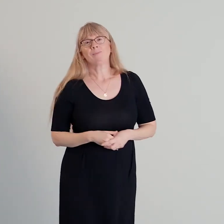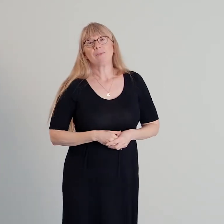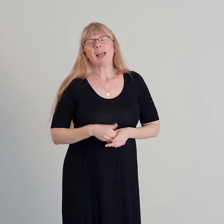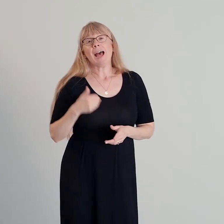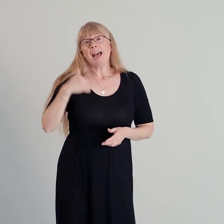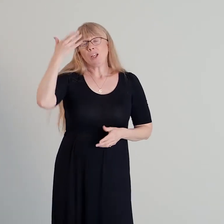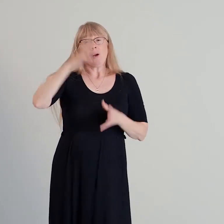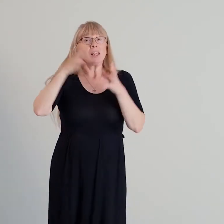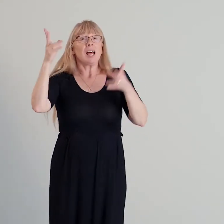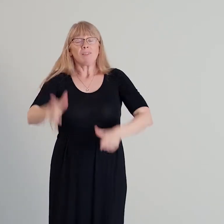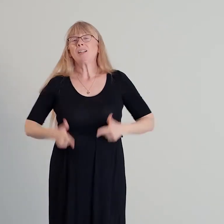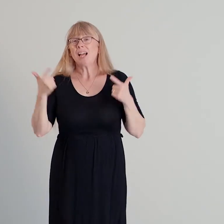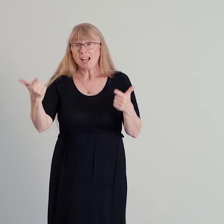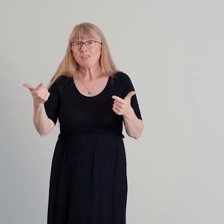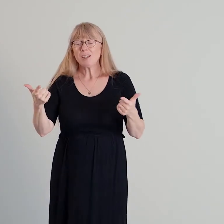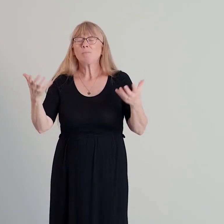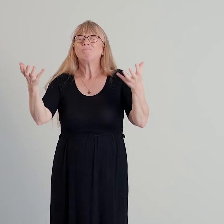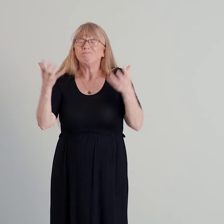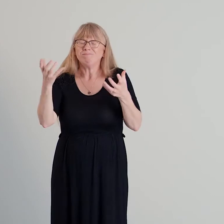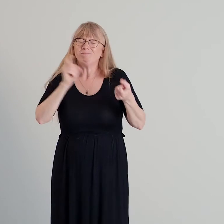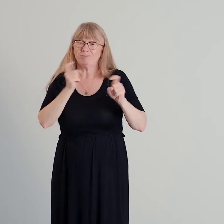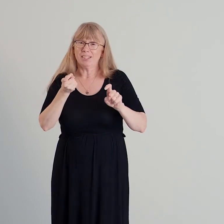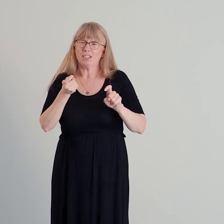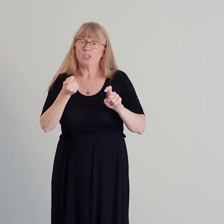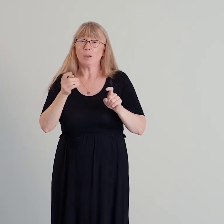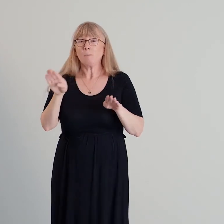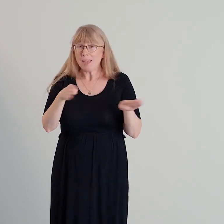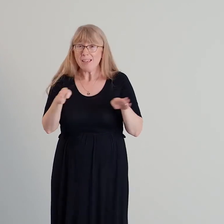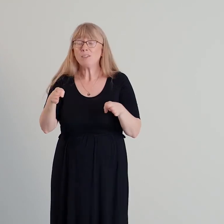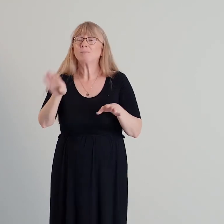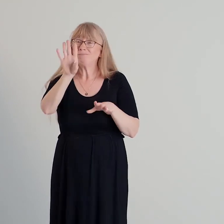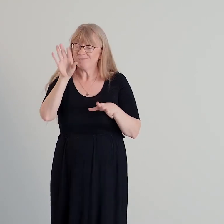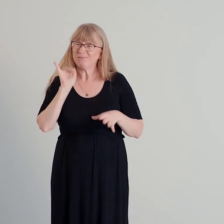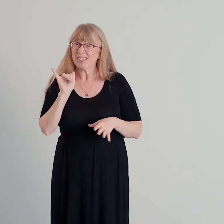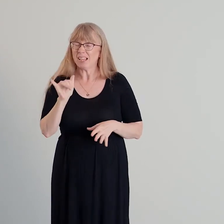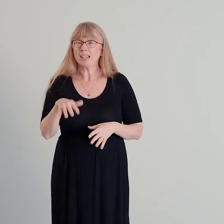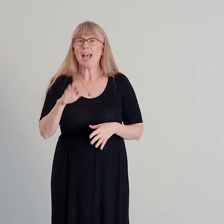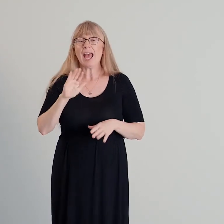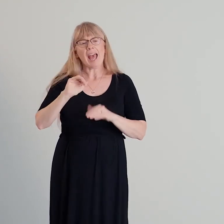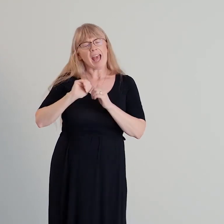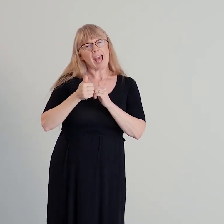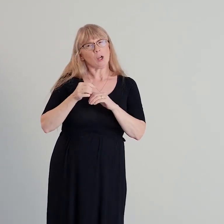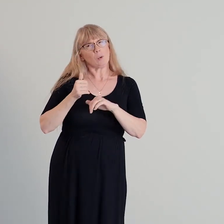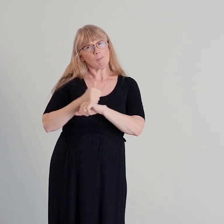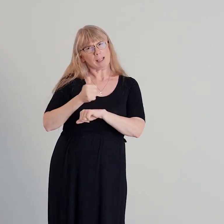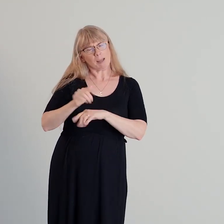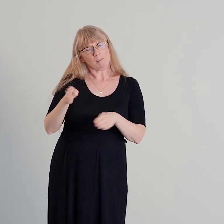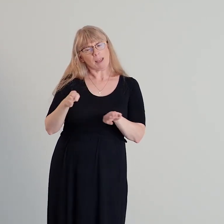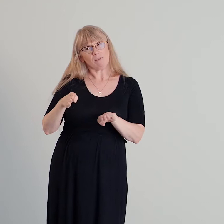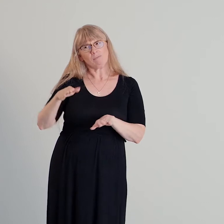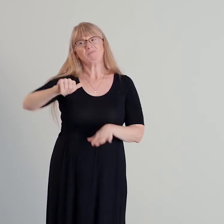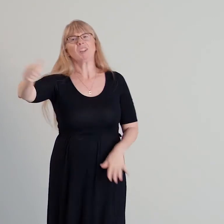know a lot of our lives, we do want to change. That's part of our behavior, right? How do we blame our behavior on someone